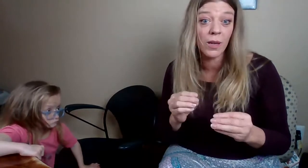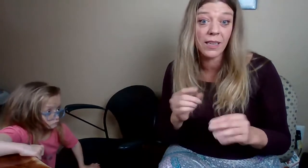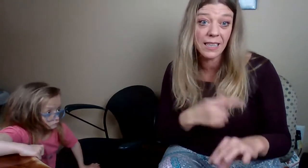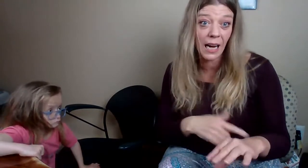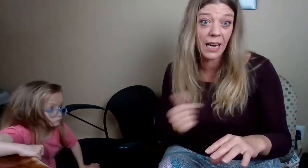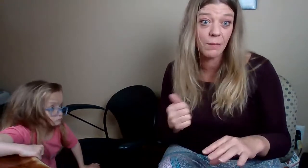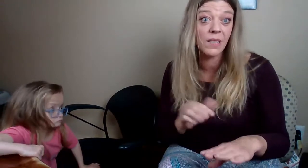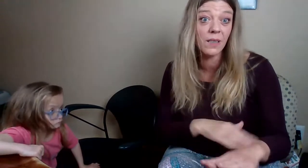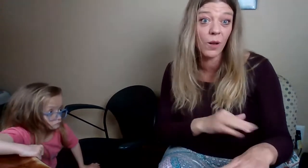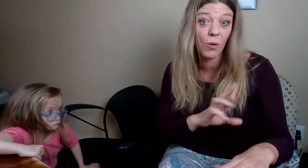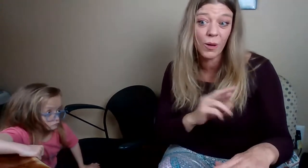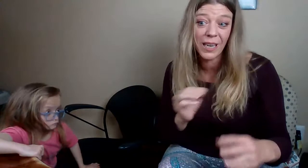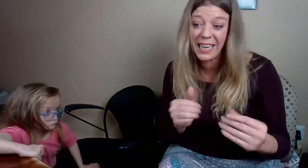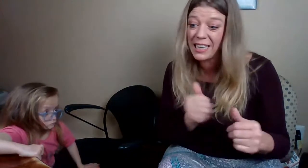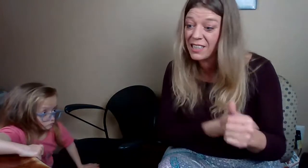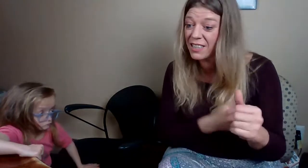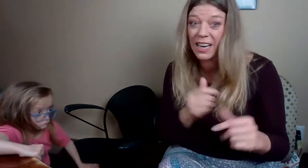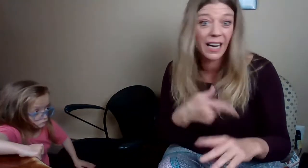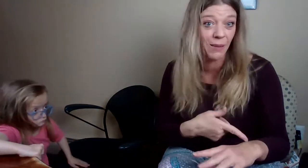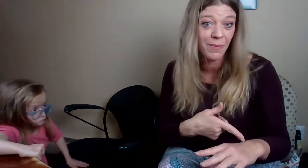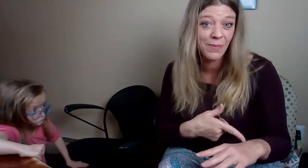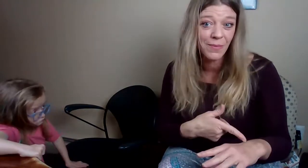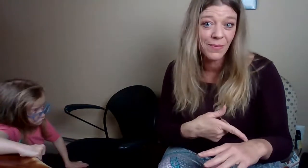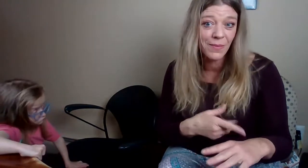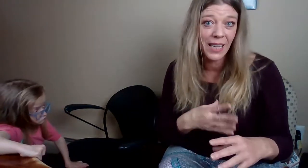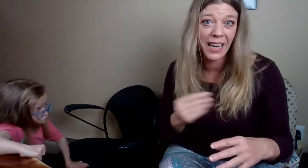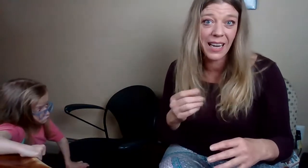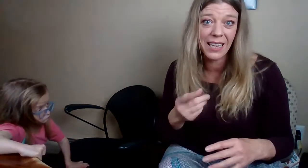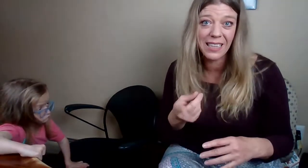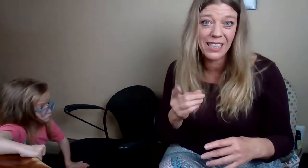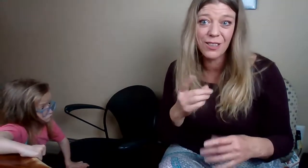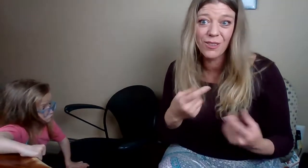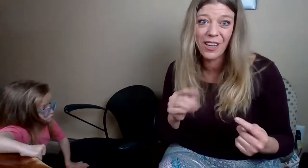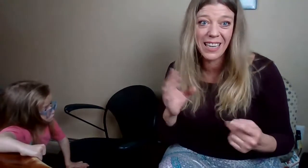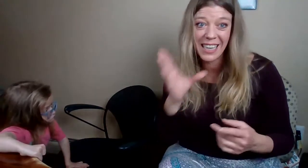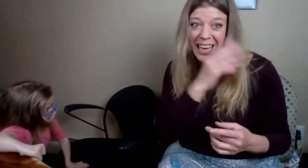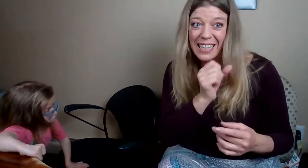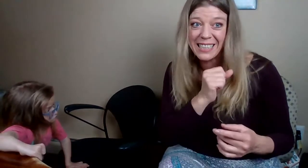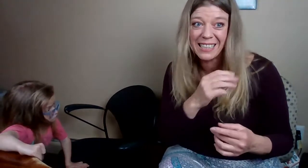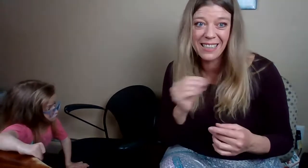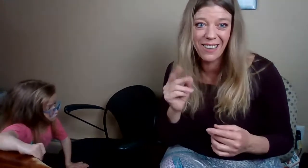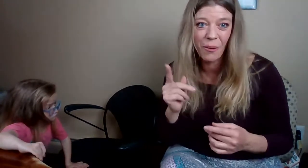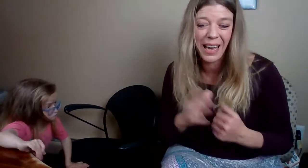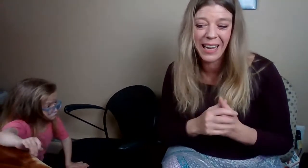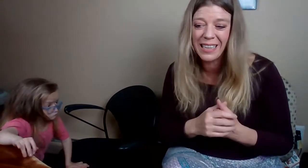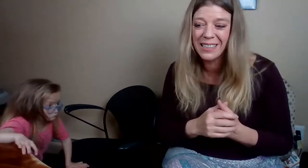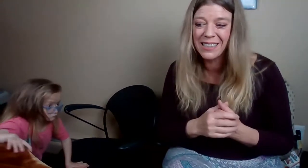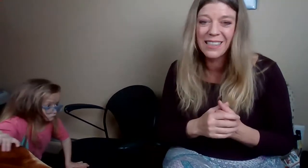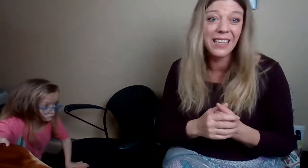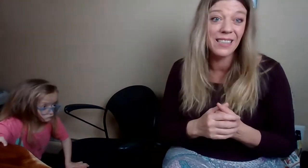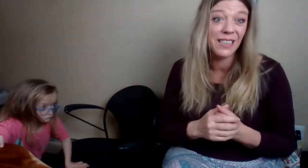more times, slower each time, and you try to guess, okay?